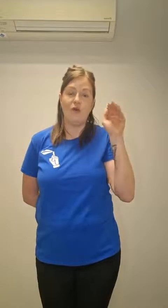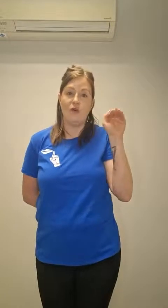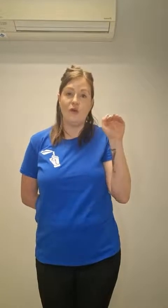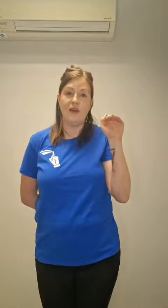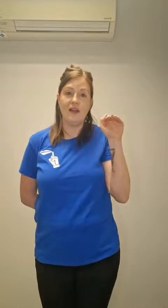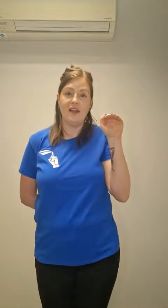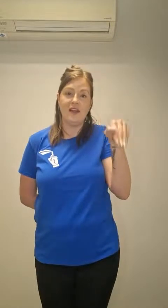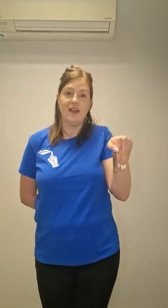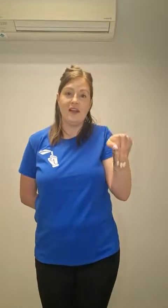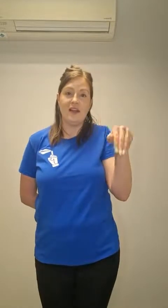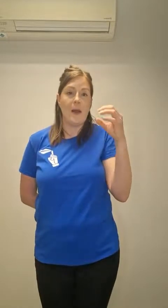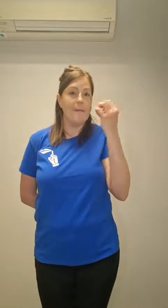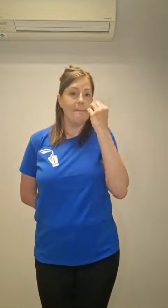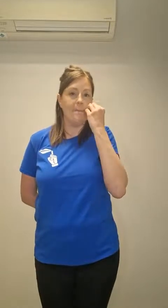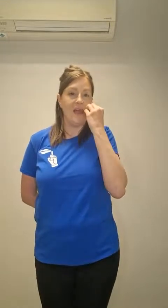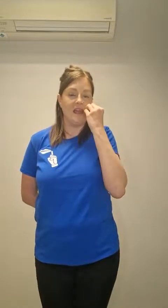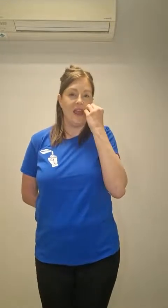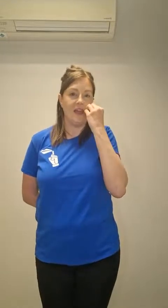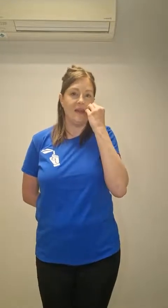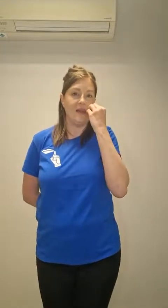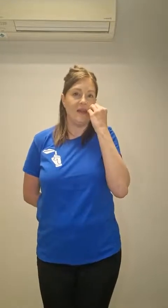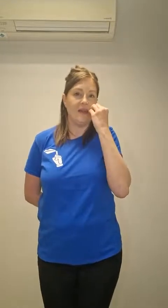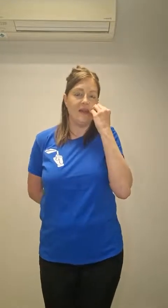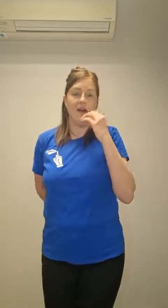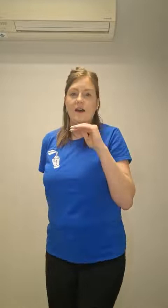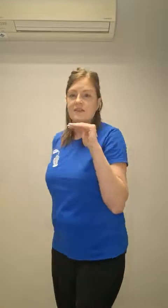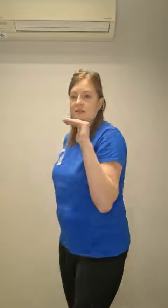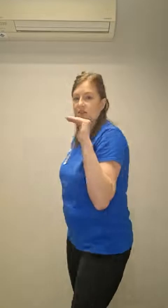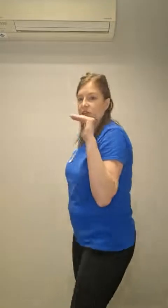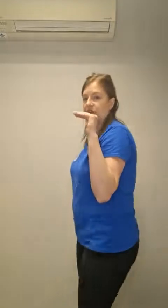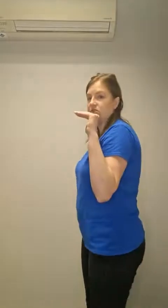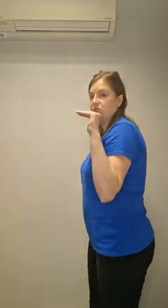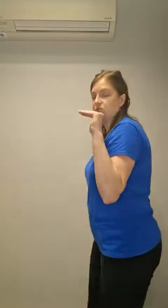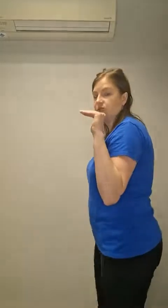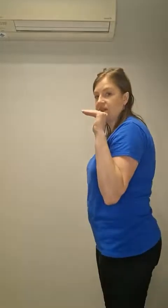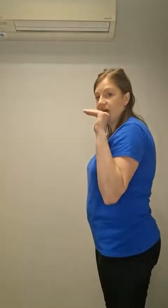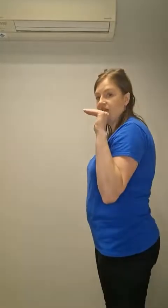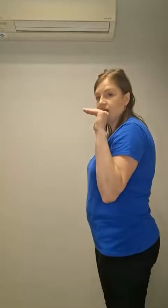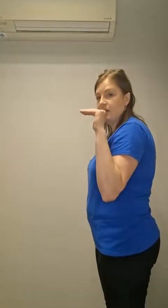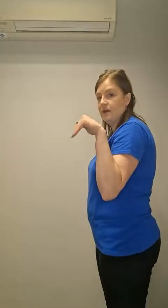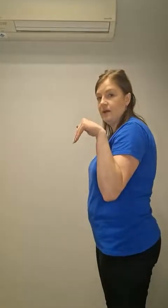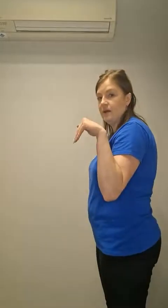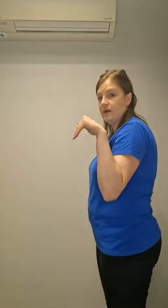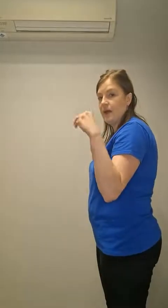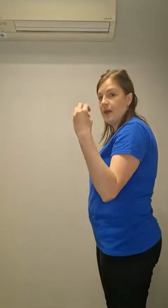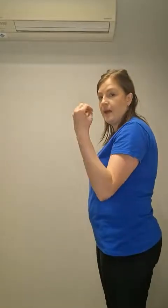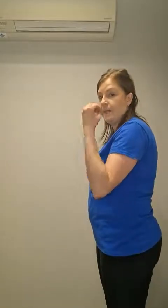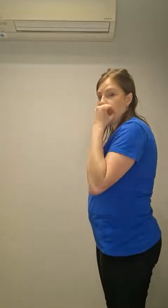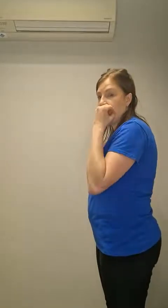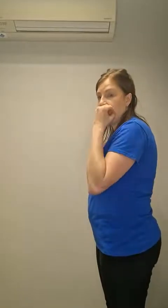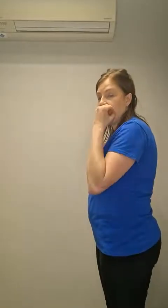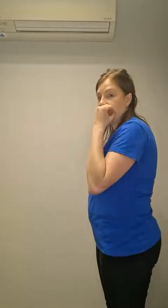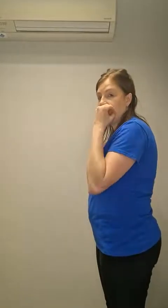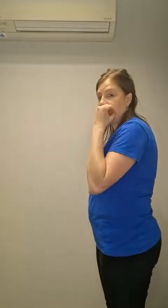or picnic. I'll turn sideways so you can sort of see that. So picnic.